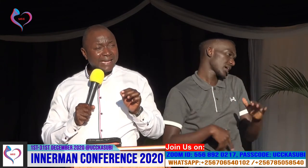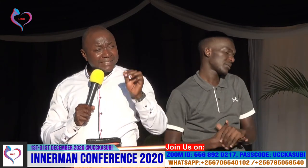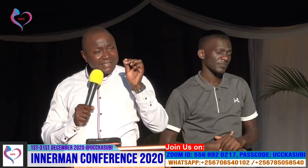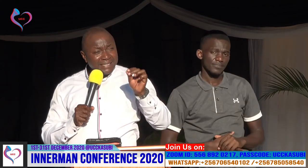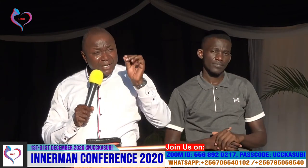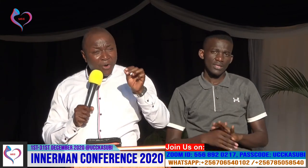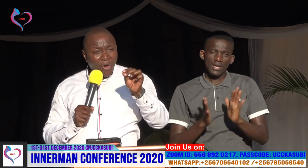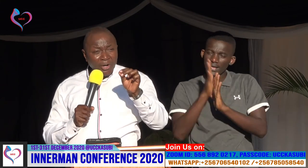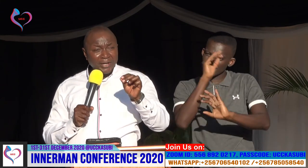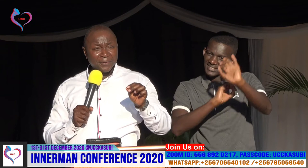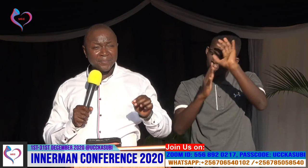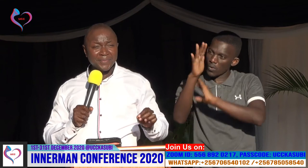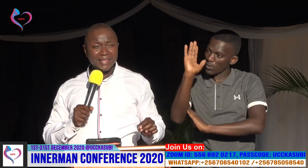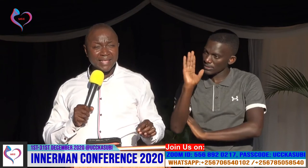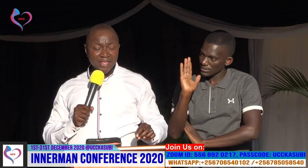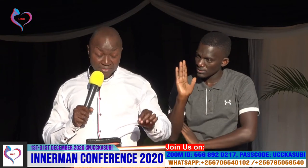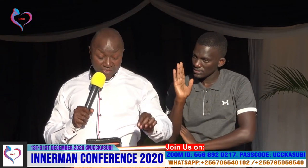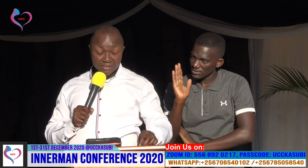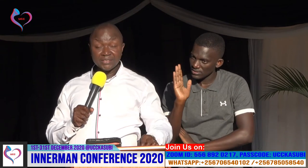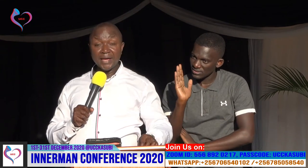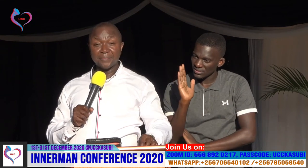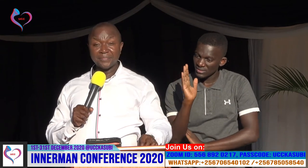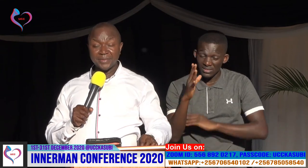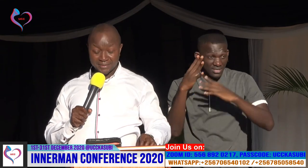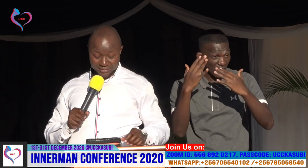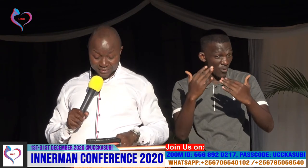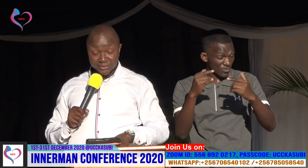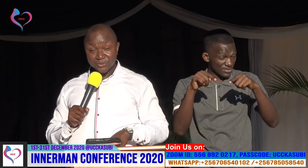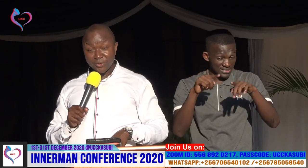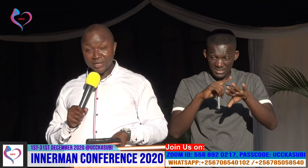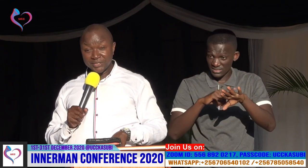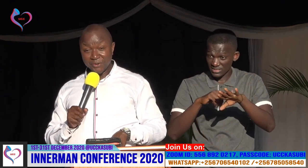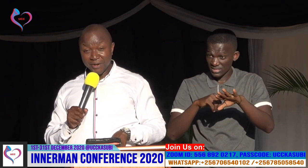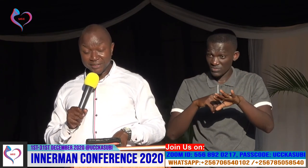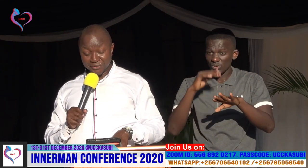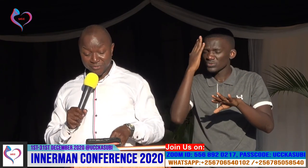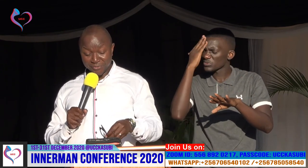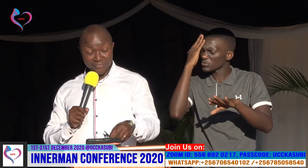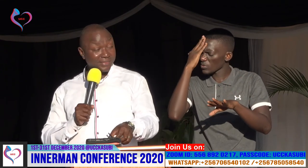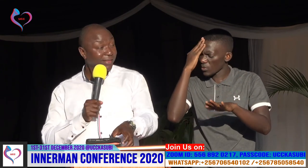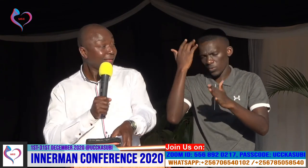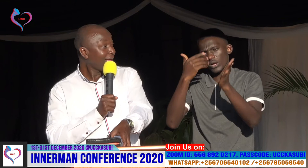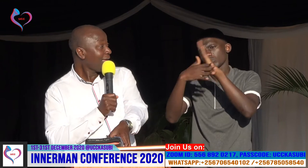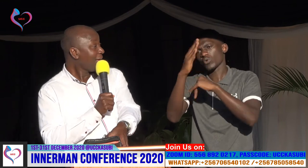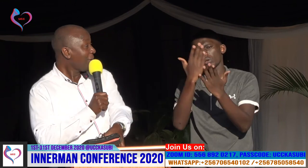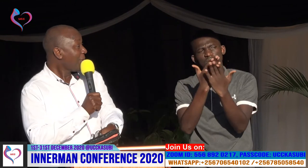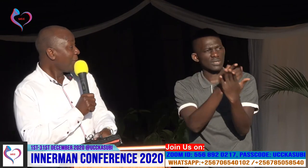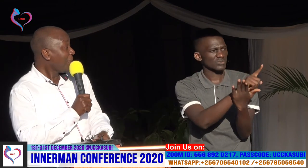and seek God this time to know what He requires of you. May